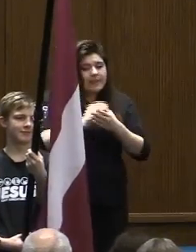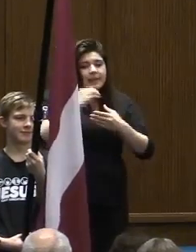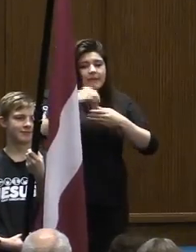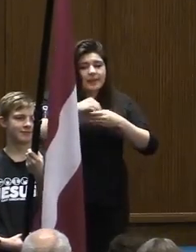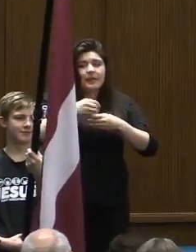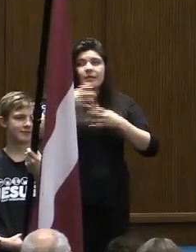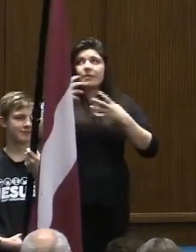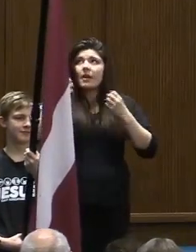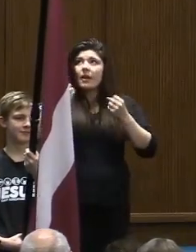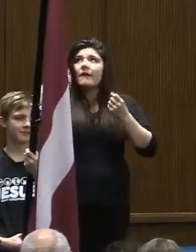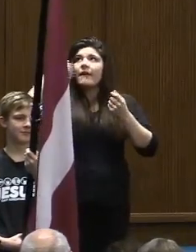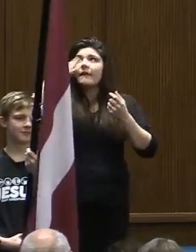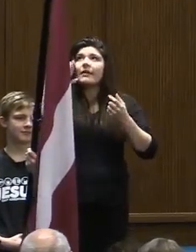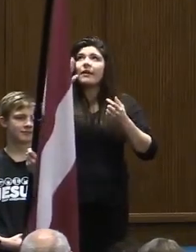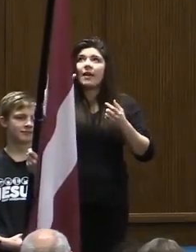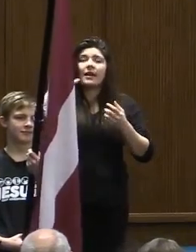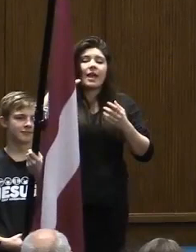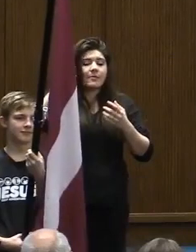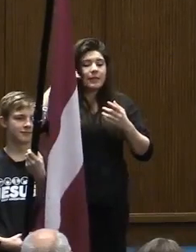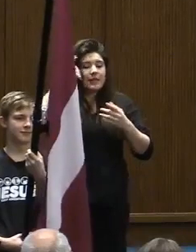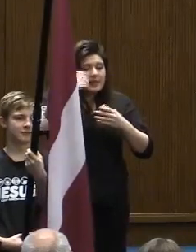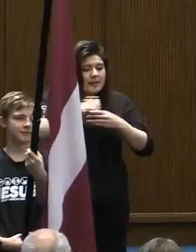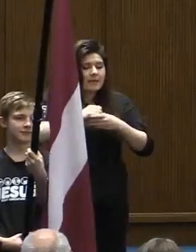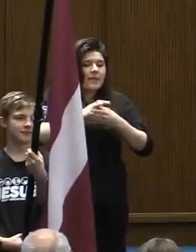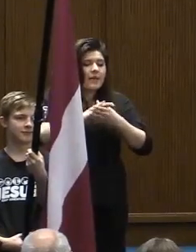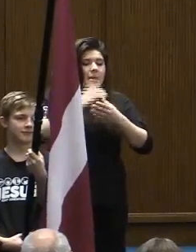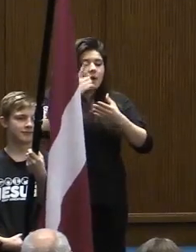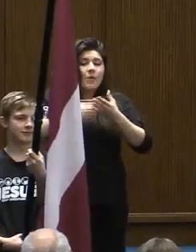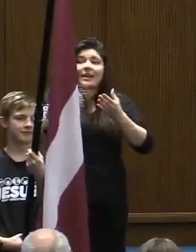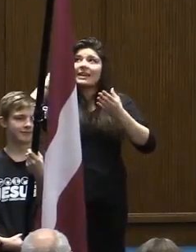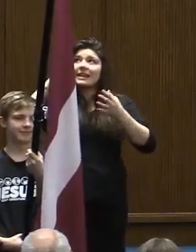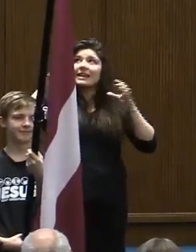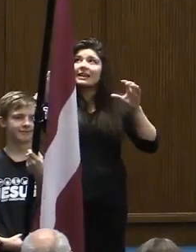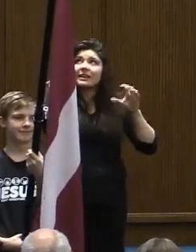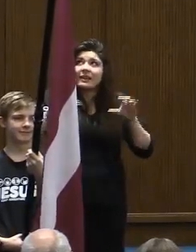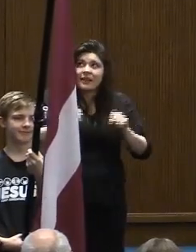and I believe that believe in what he can do.